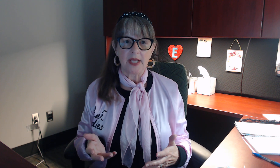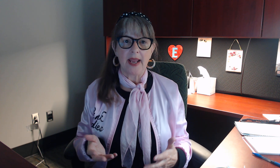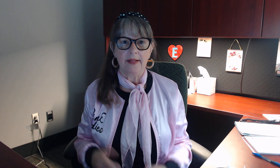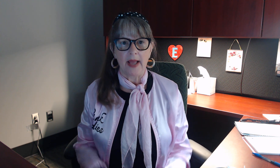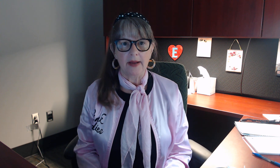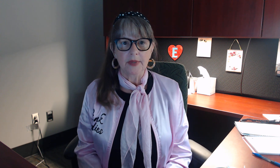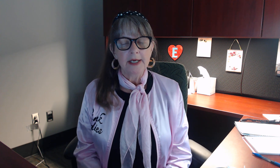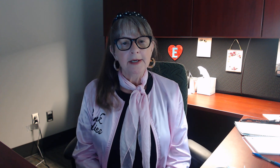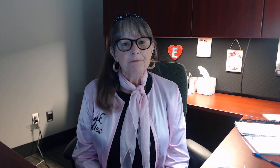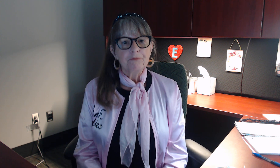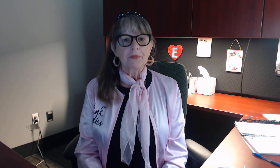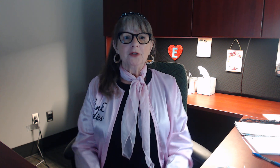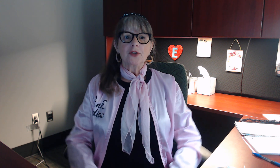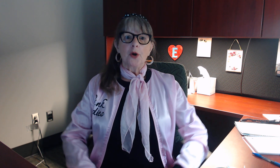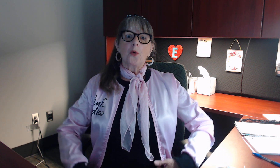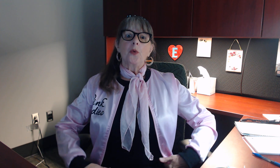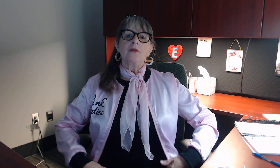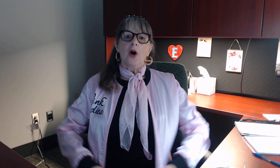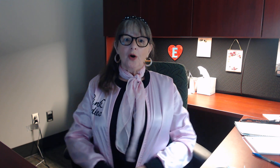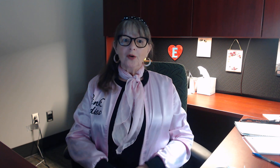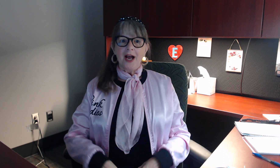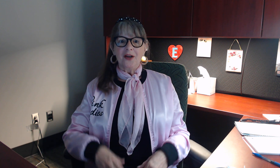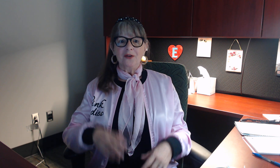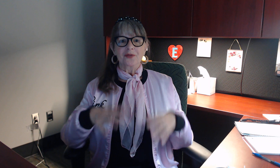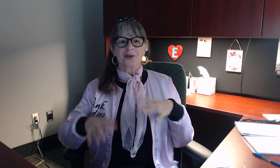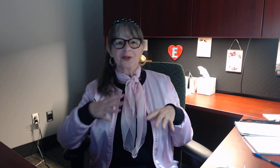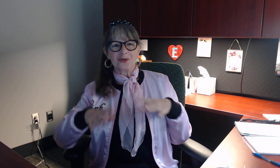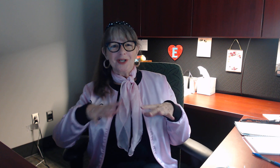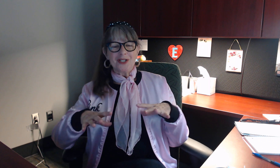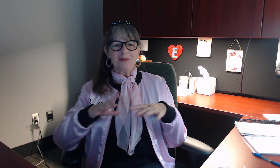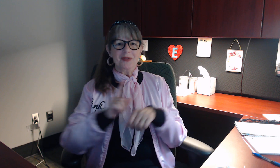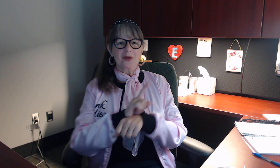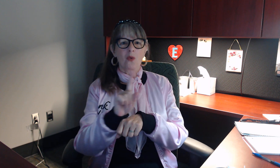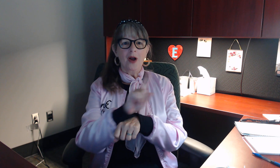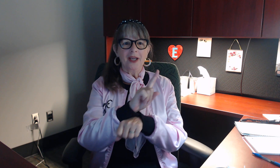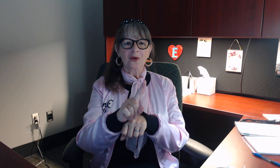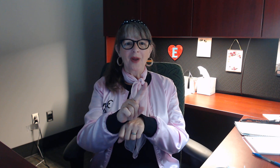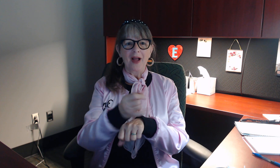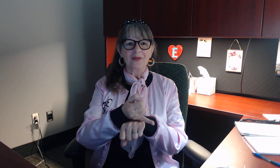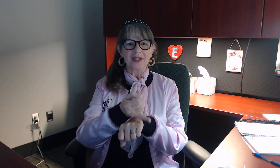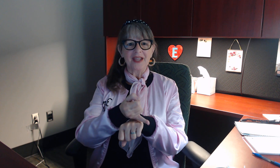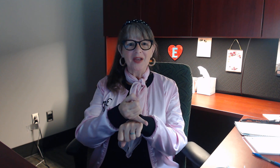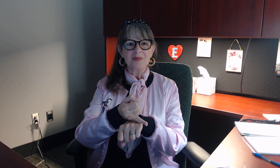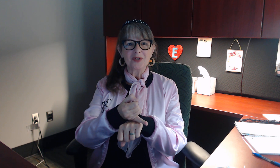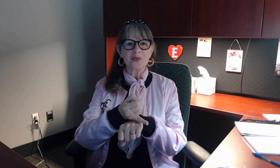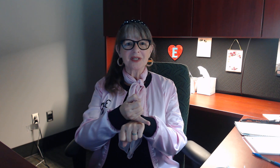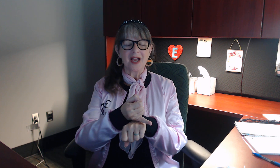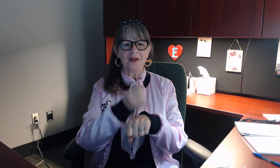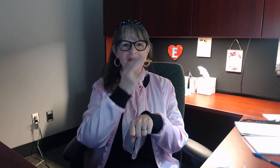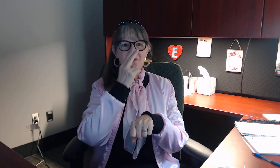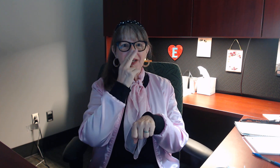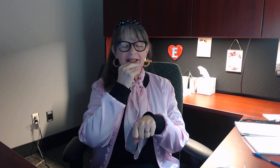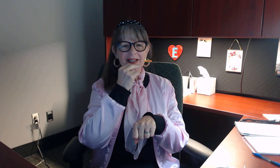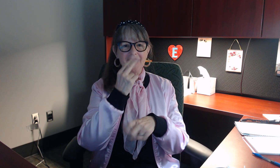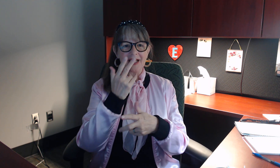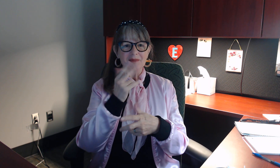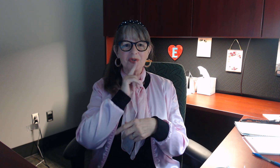that. And so we've all kind of dressed up, and then walking around the campus was kind of funny because, like, I'm